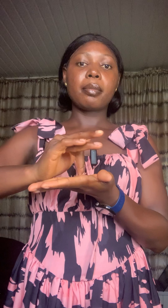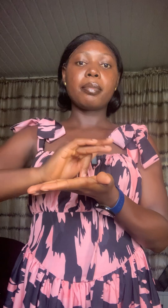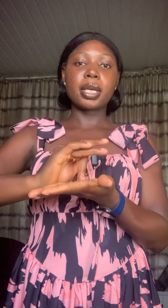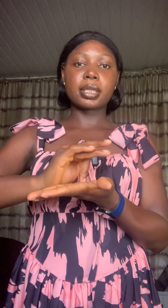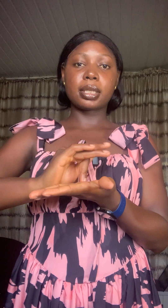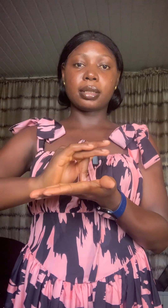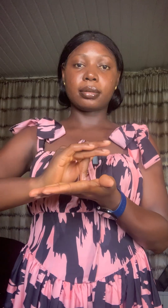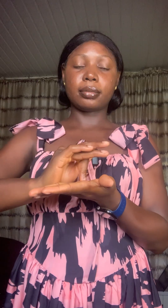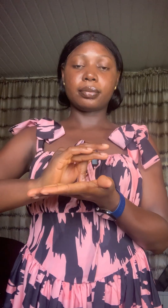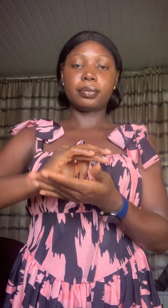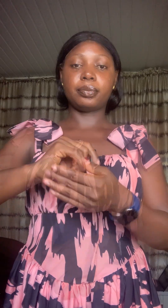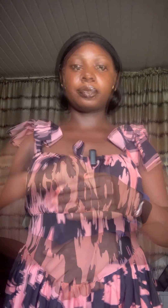medicine,